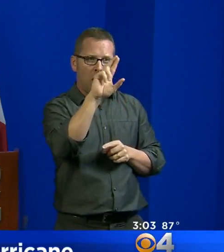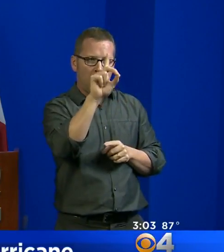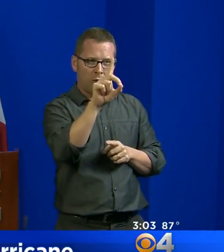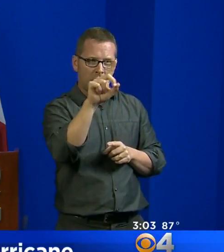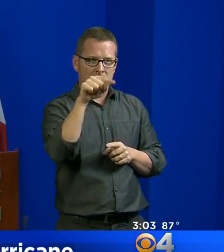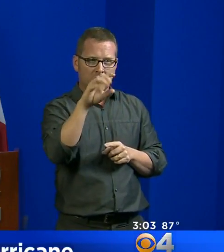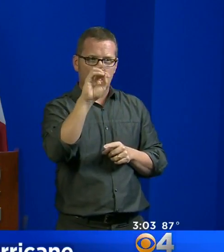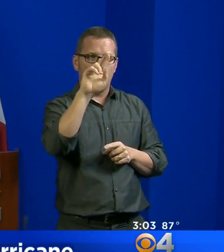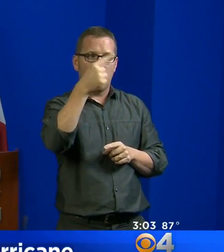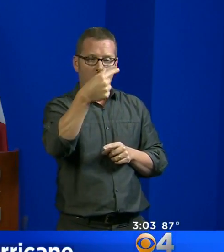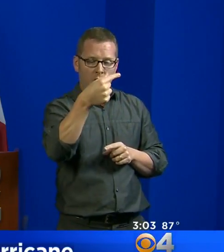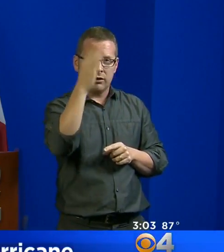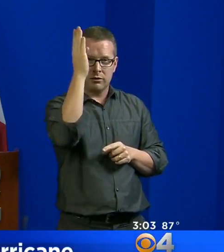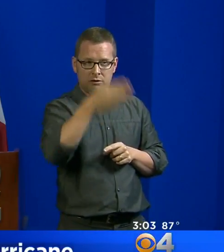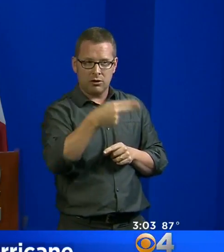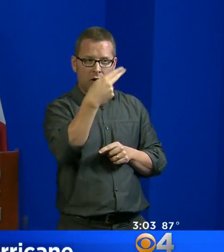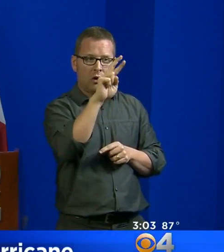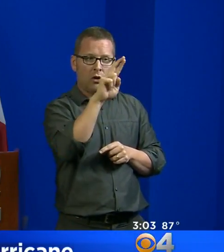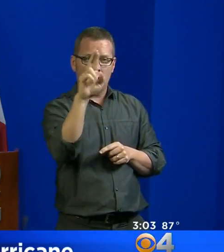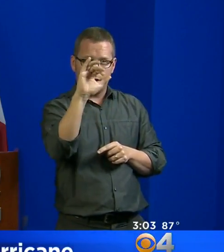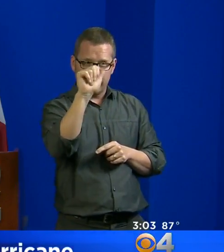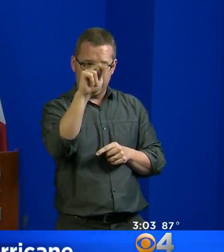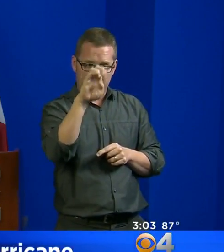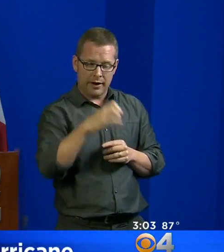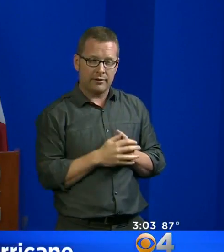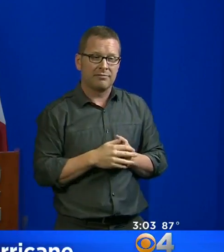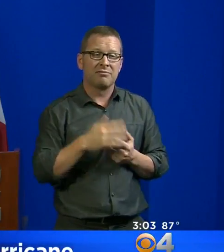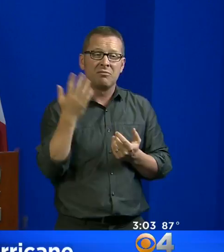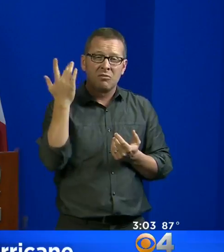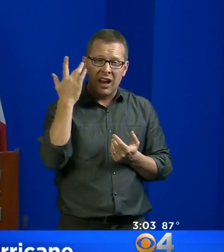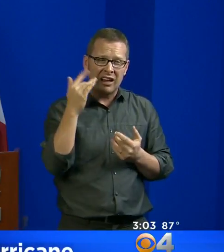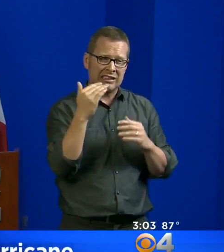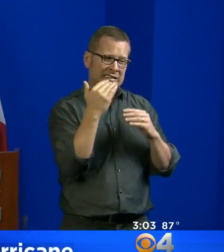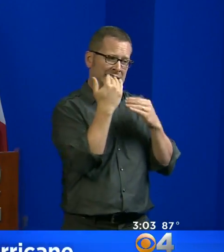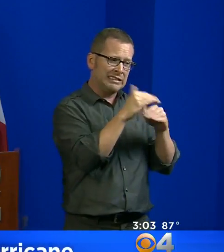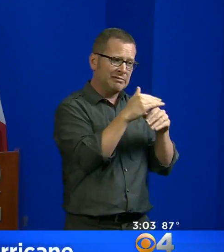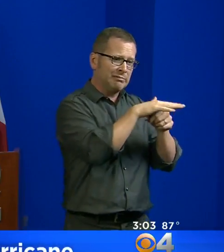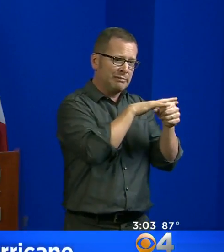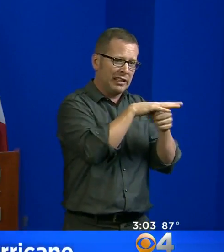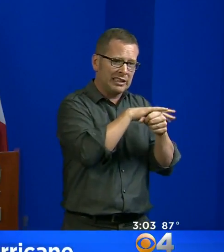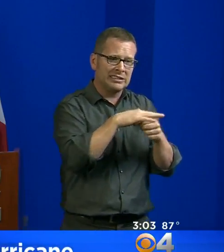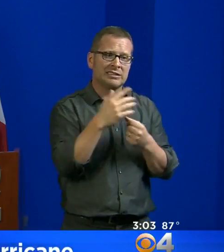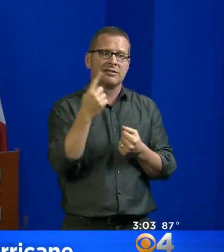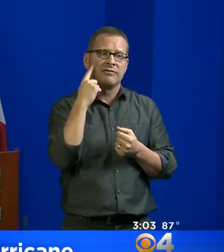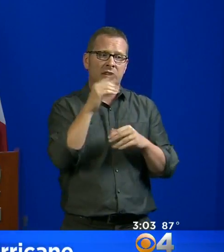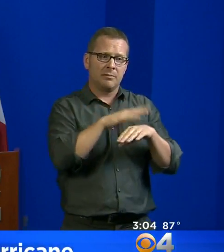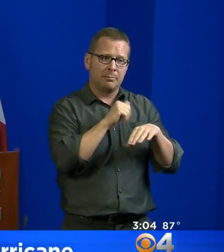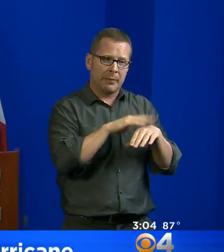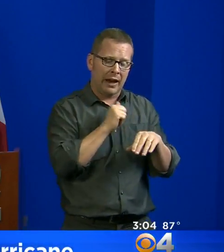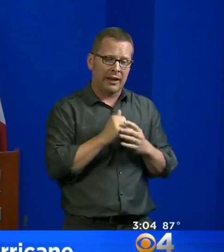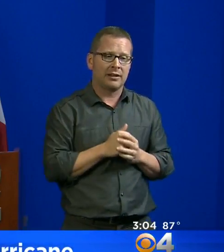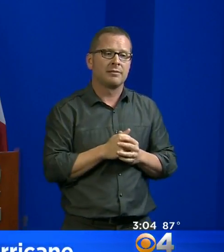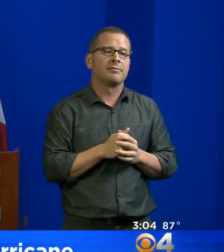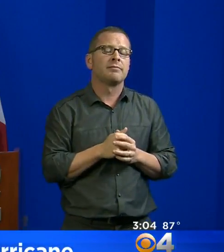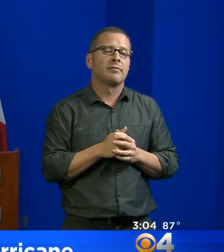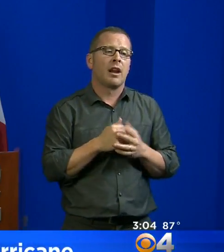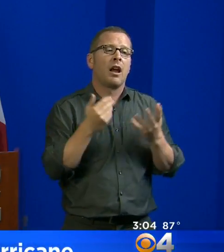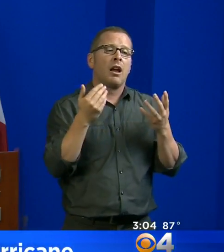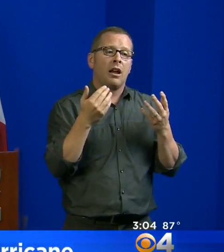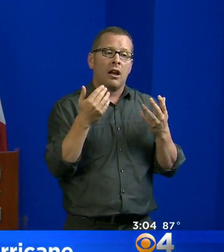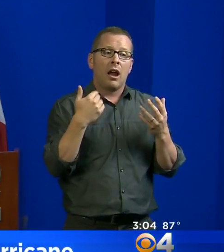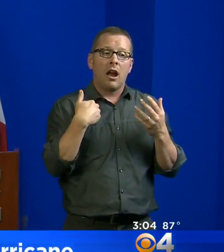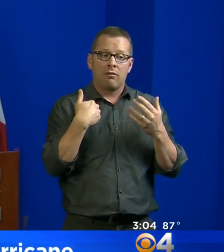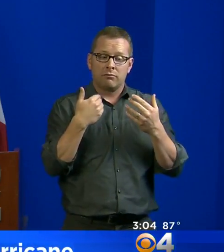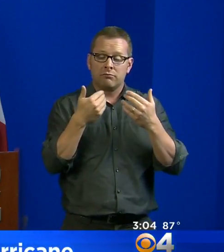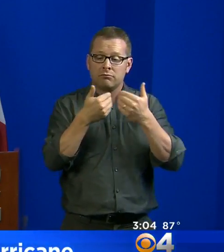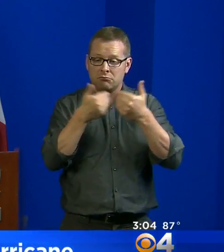shelter location at Millennium Middle School in Tamarack. Broward is working with our city